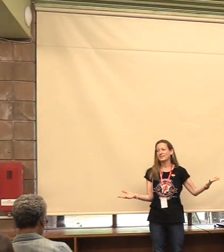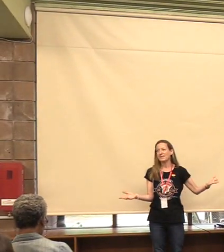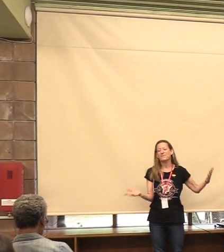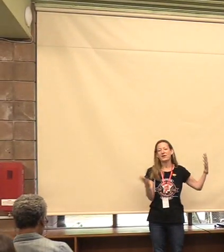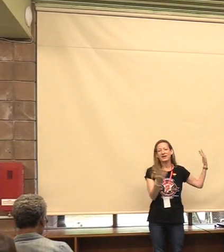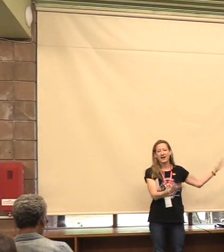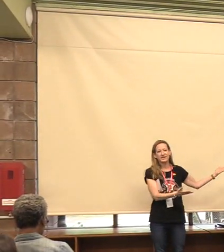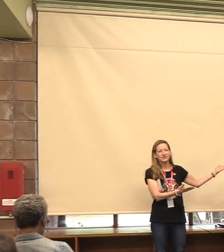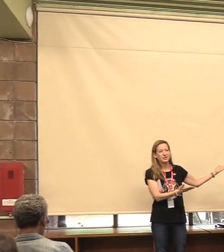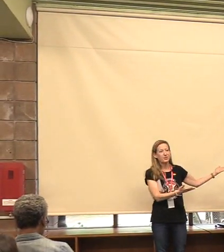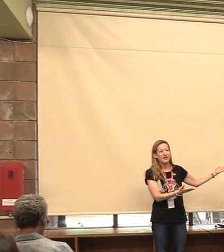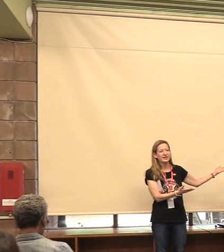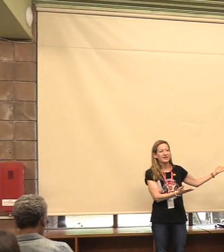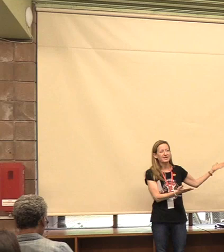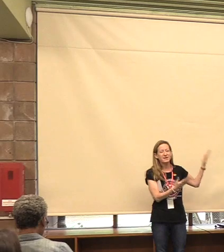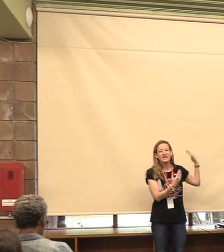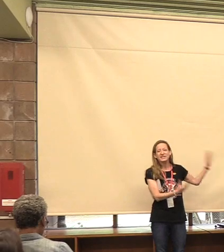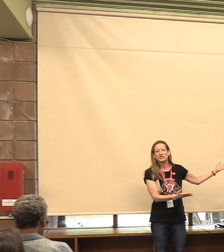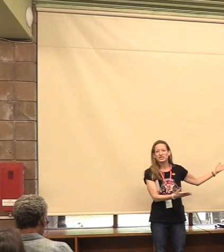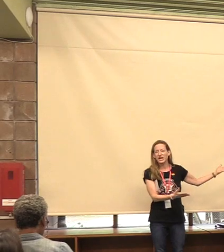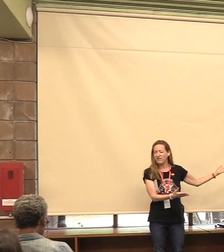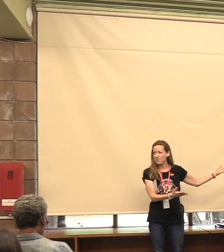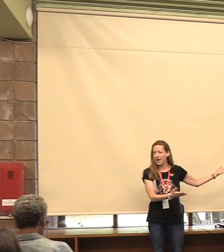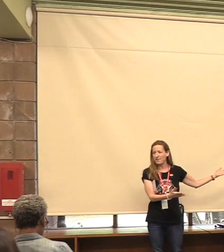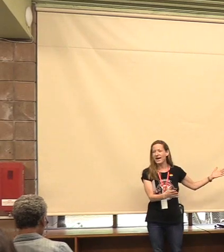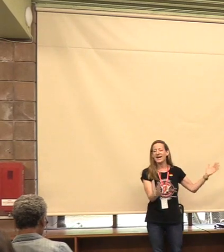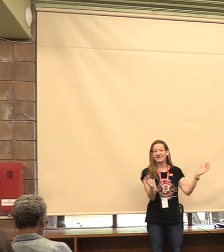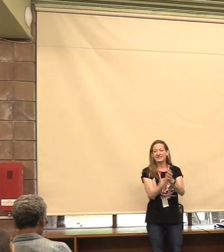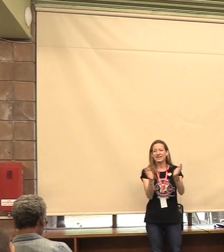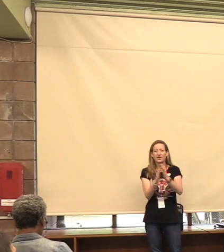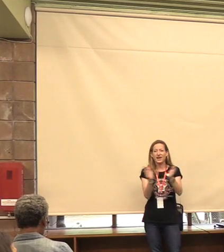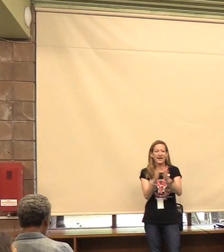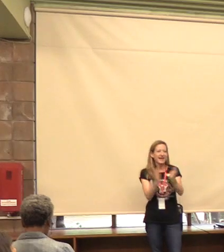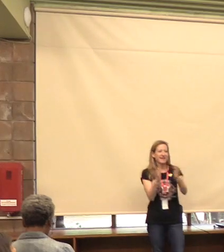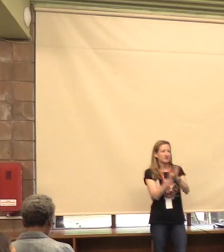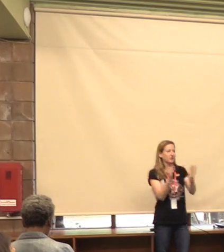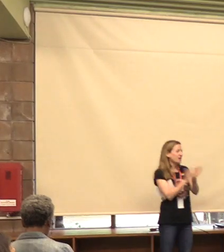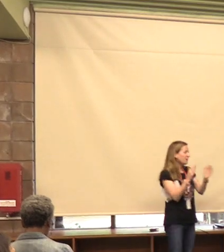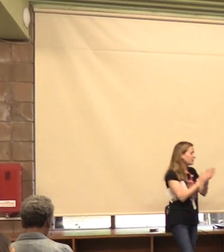Hallmark. So please, I'm very honored to welcome Chef Babbete. Woo!